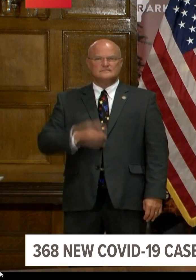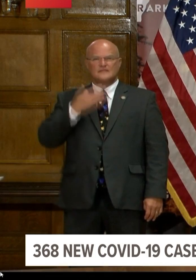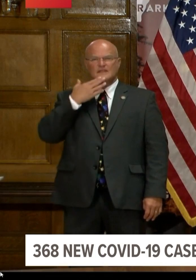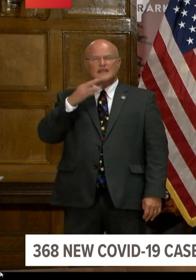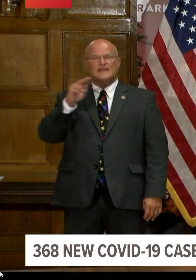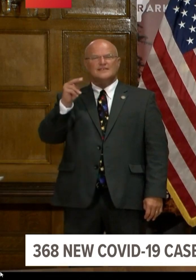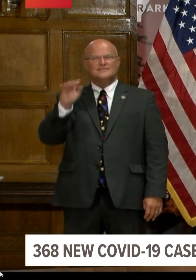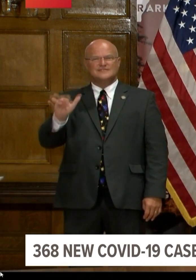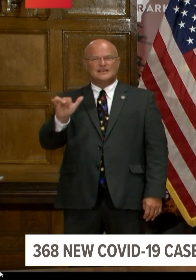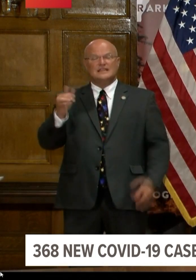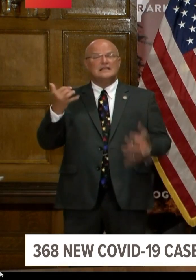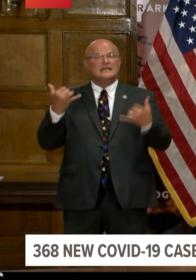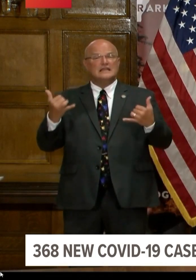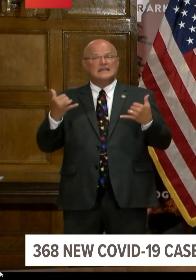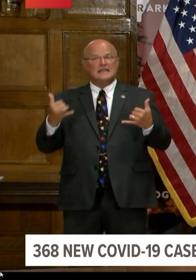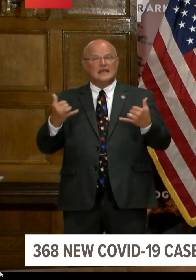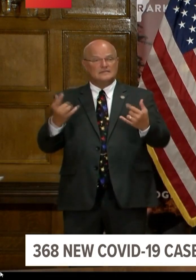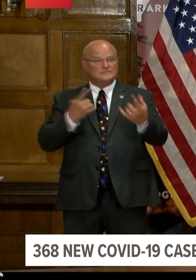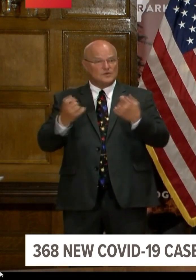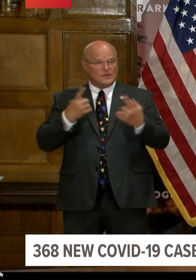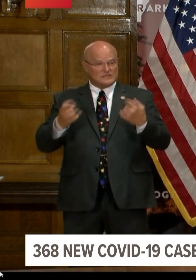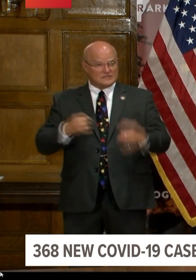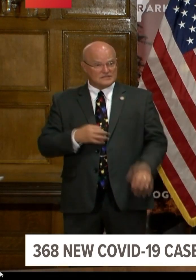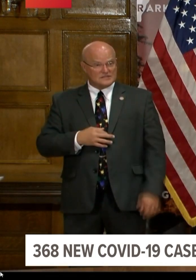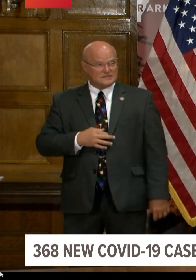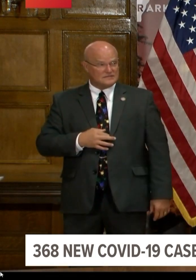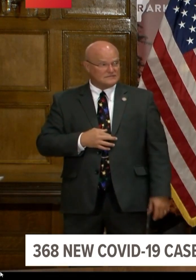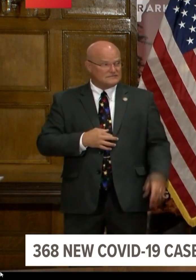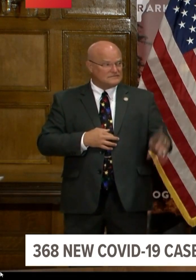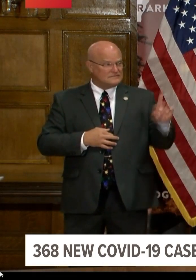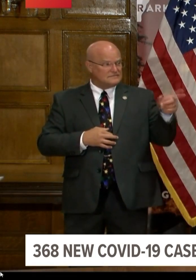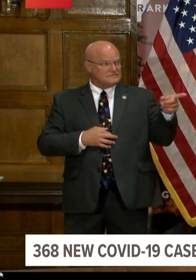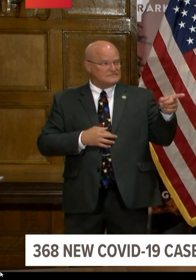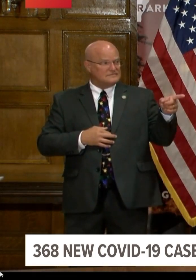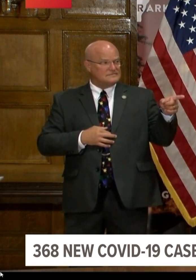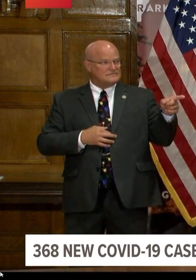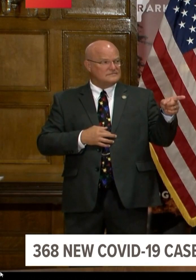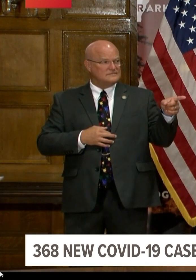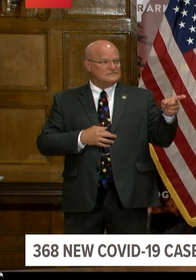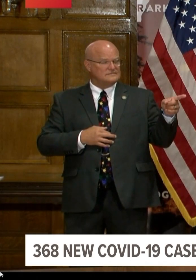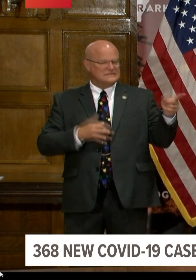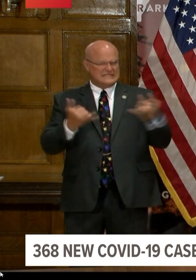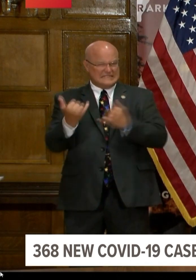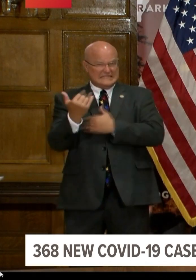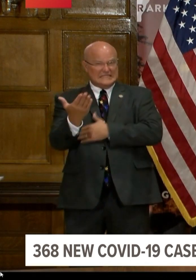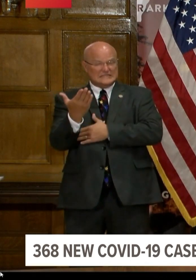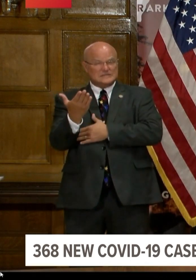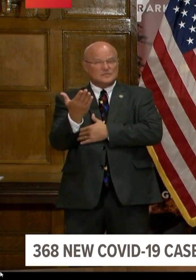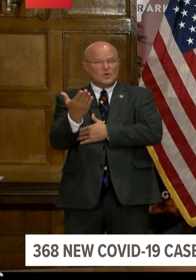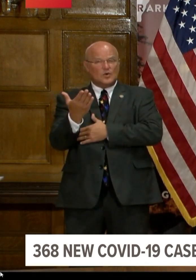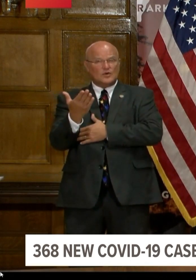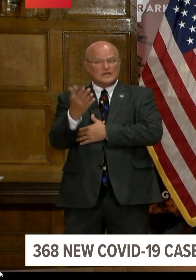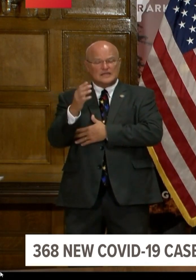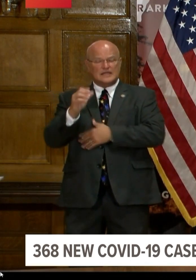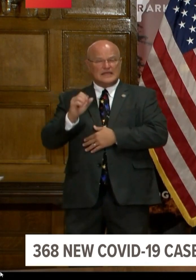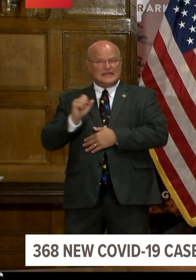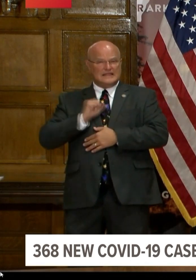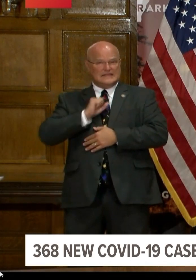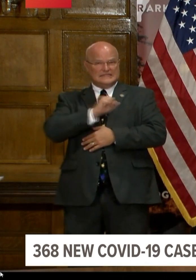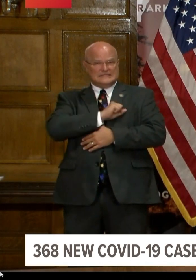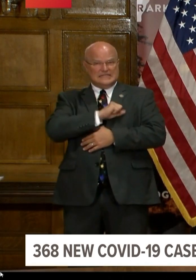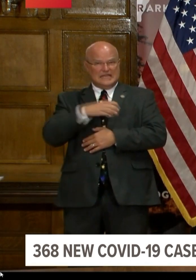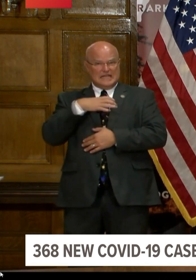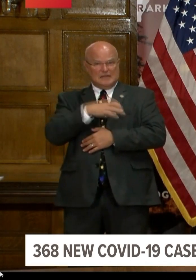Thank you, Johnny. With that, we will take any questions. Leslie. This morning, the Senate